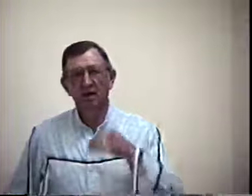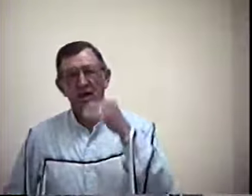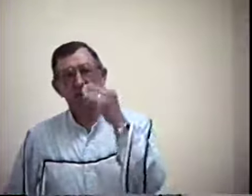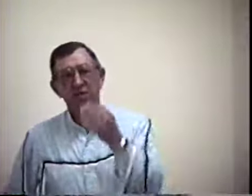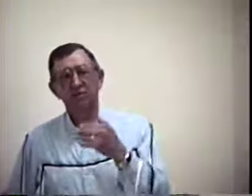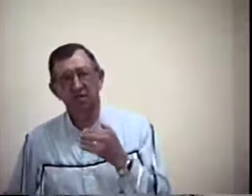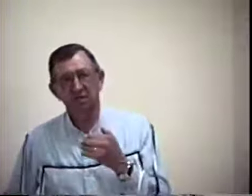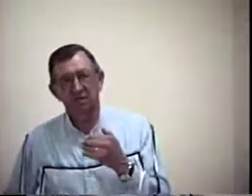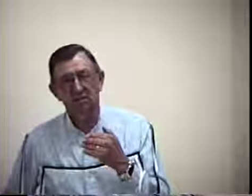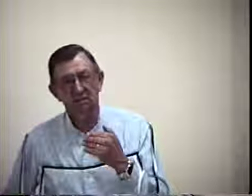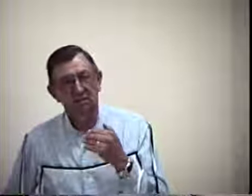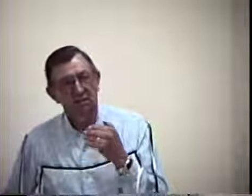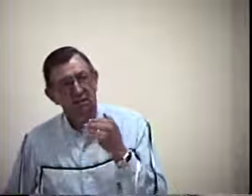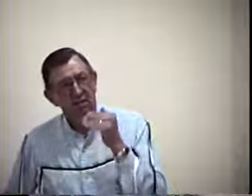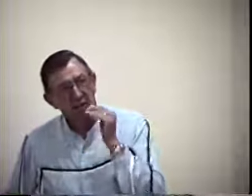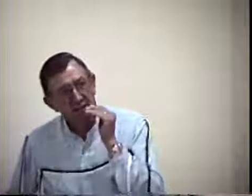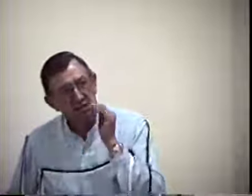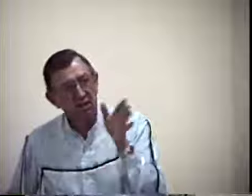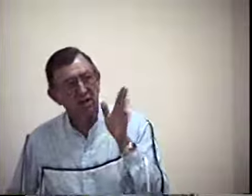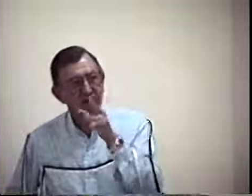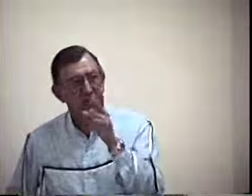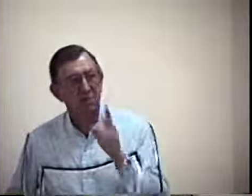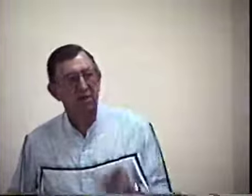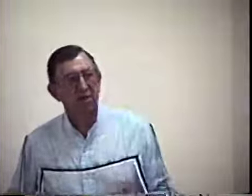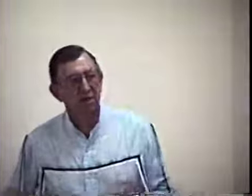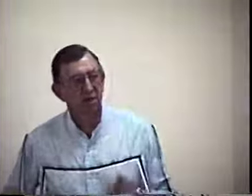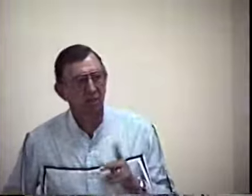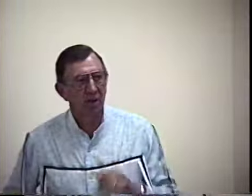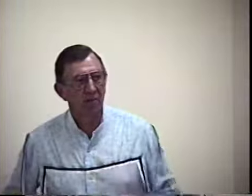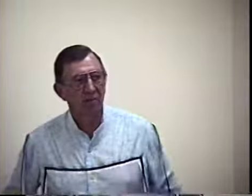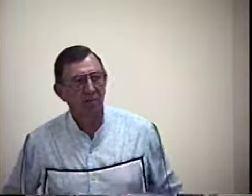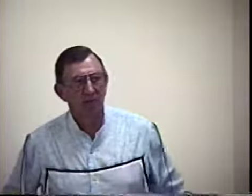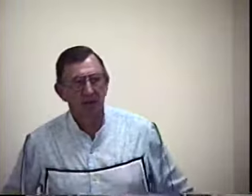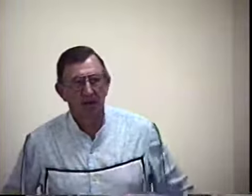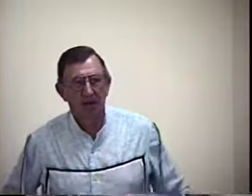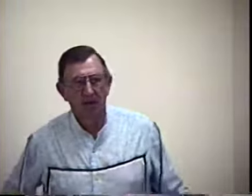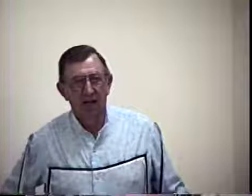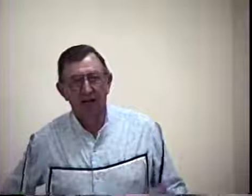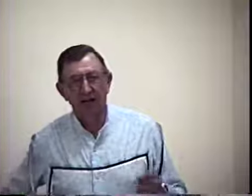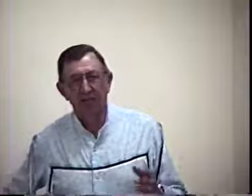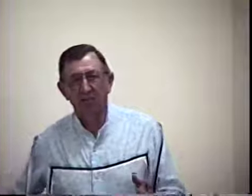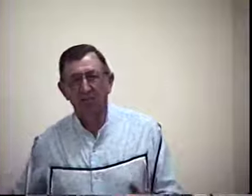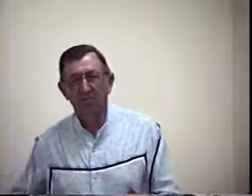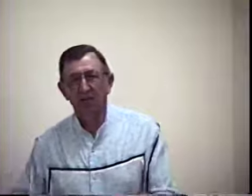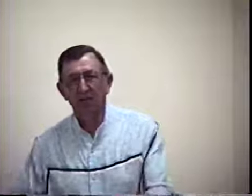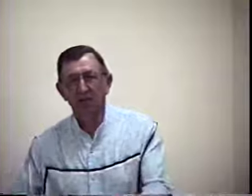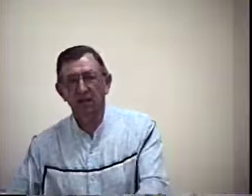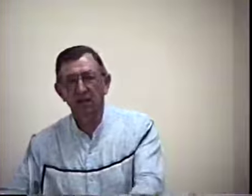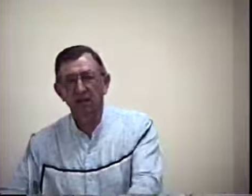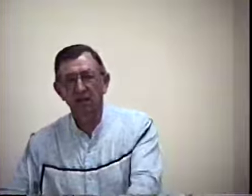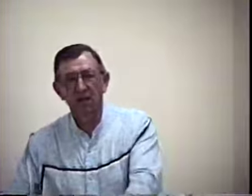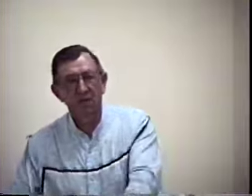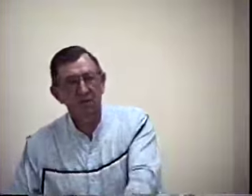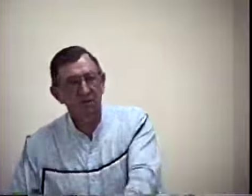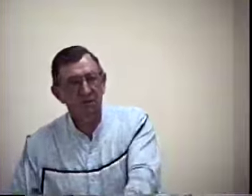an Indian tradition that is continued to be passed on to the people. I went and talked to